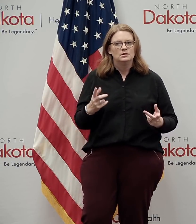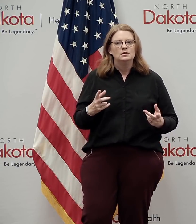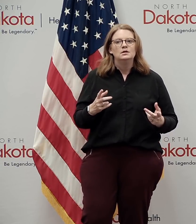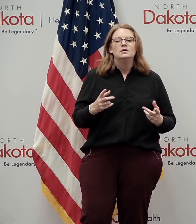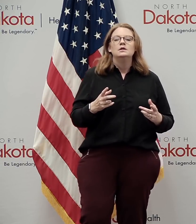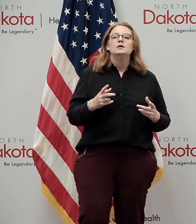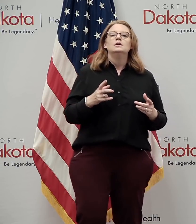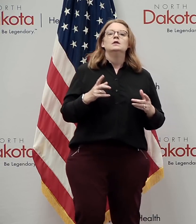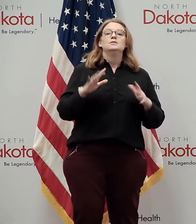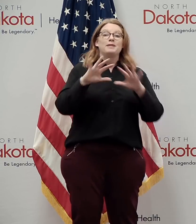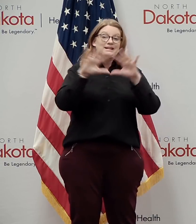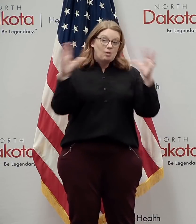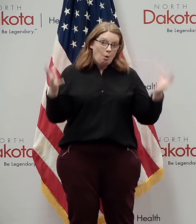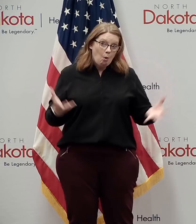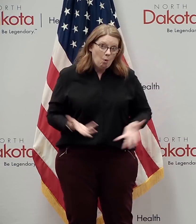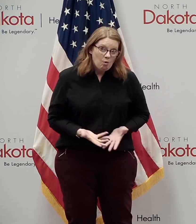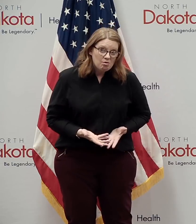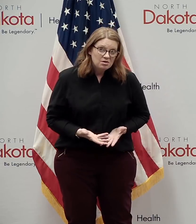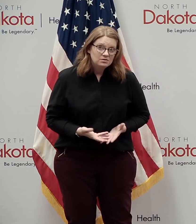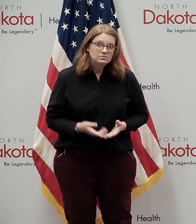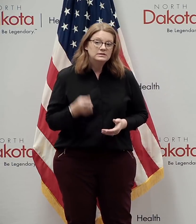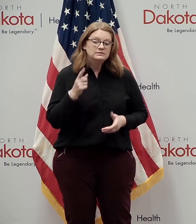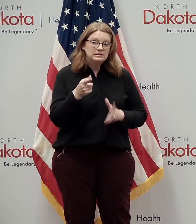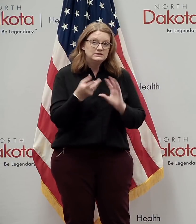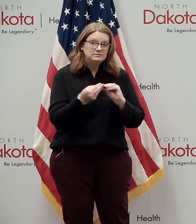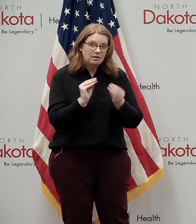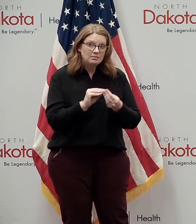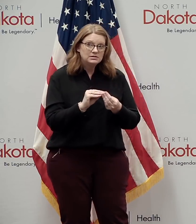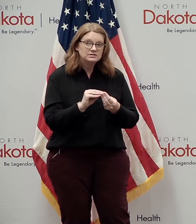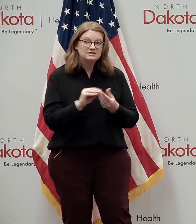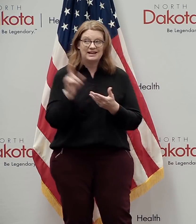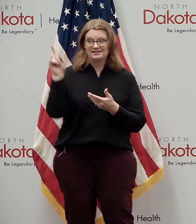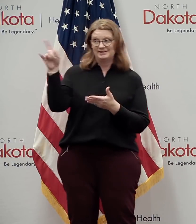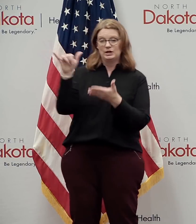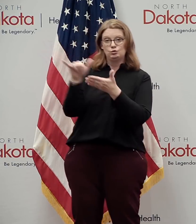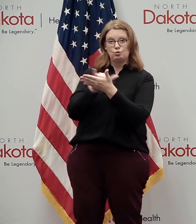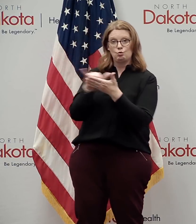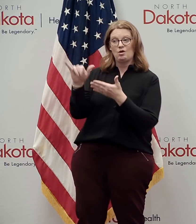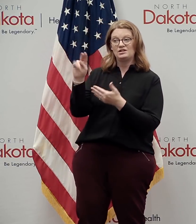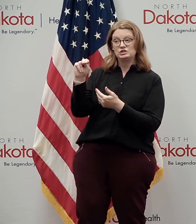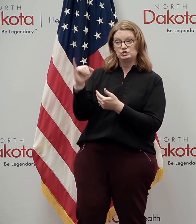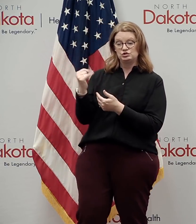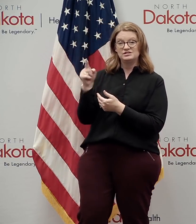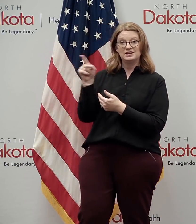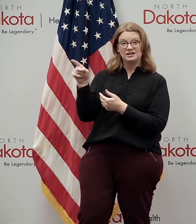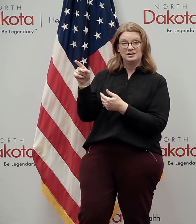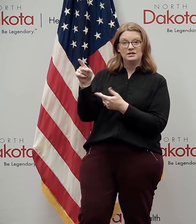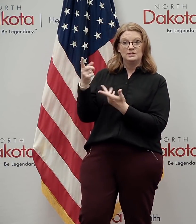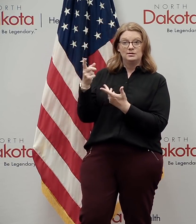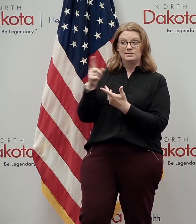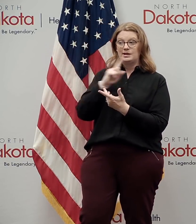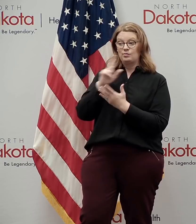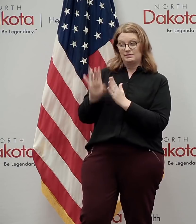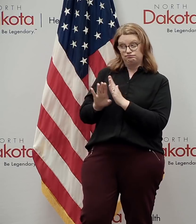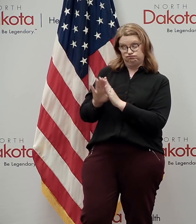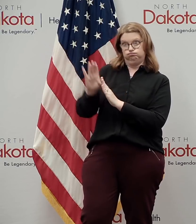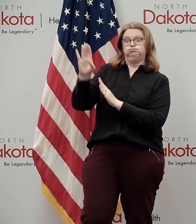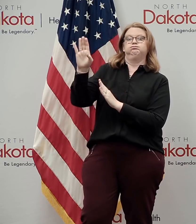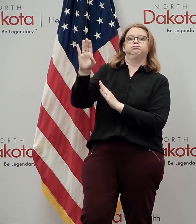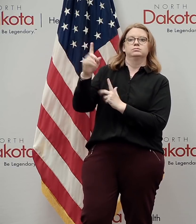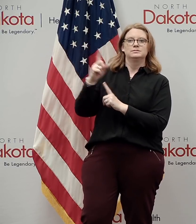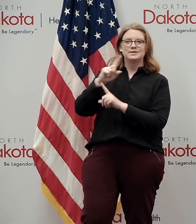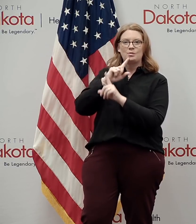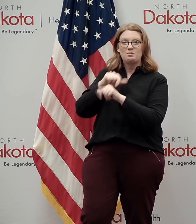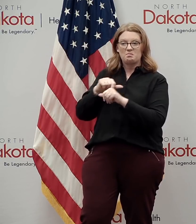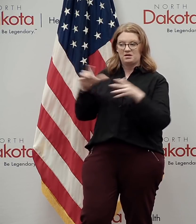context, where we're at with those kinds of numbers, New York again, and New Jersey and others, when they were in the key part of their crisis, they were